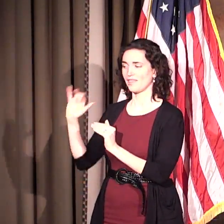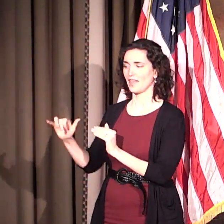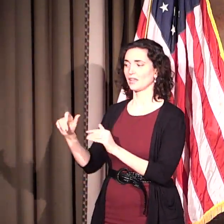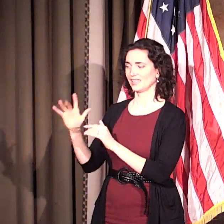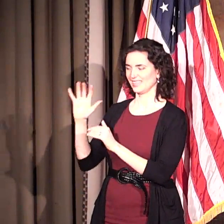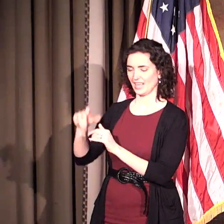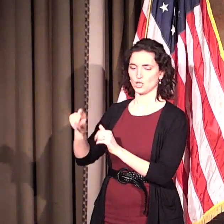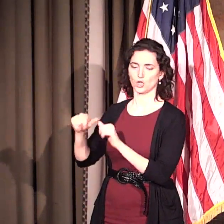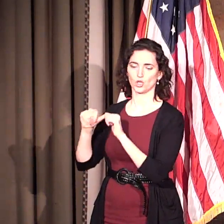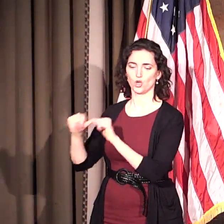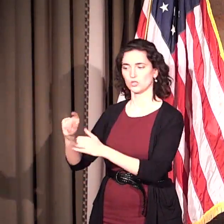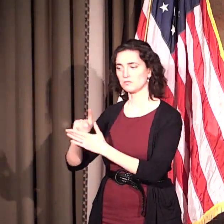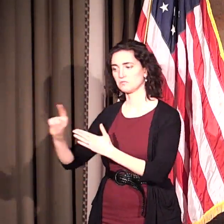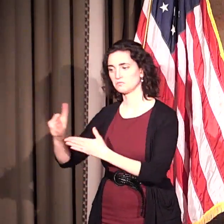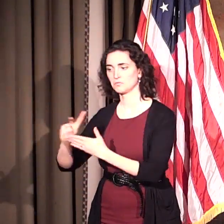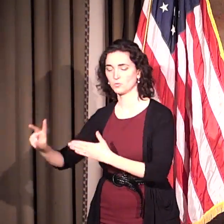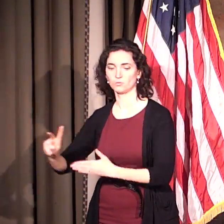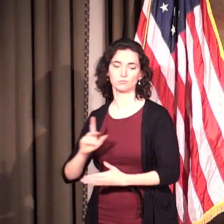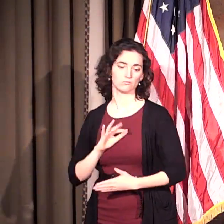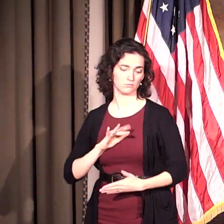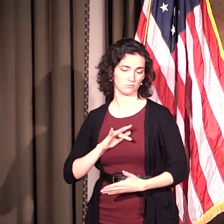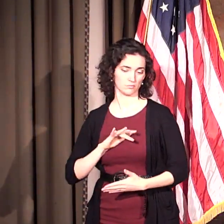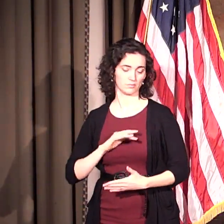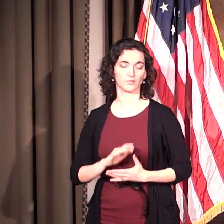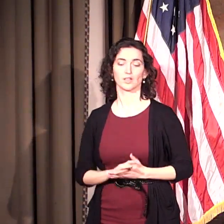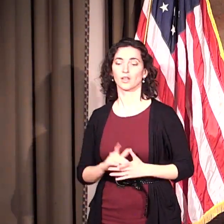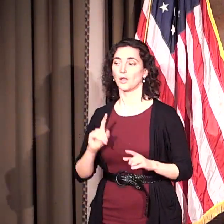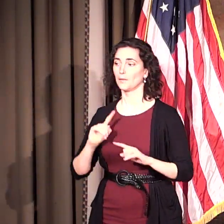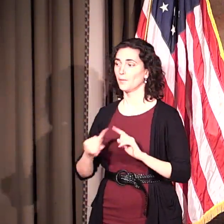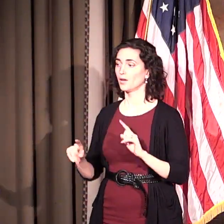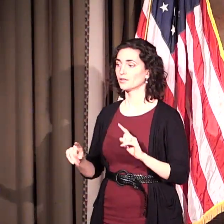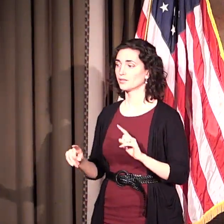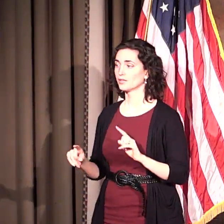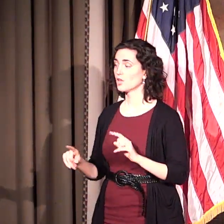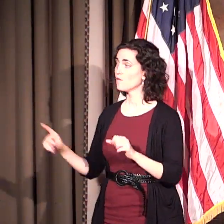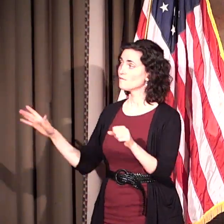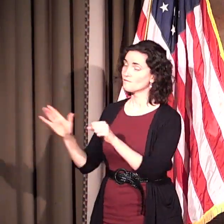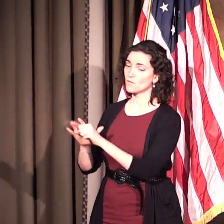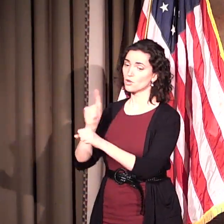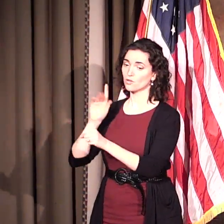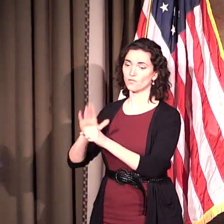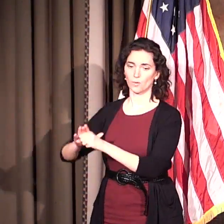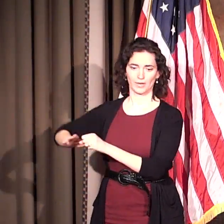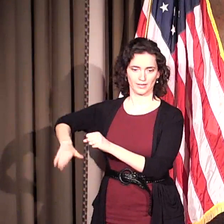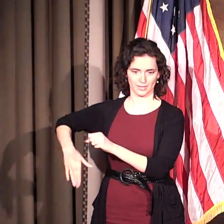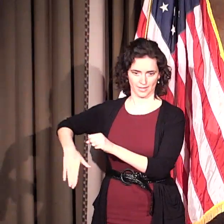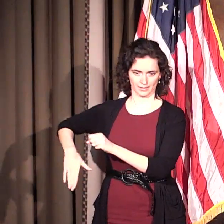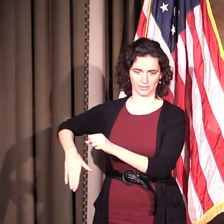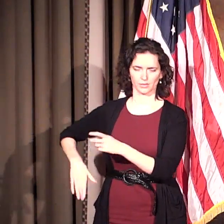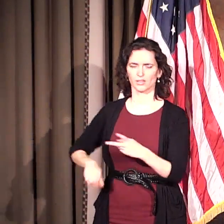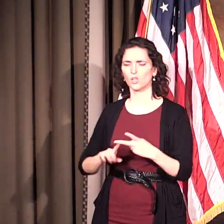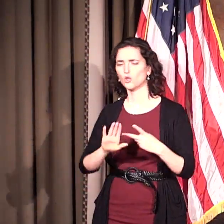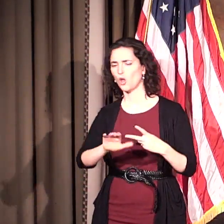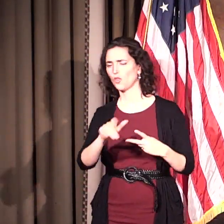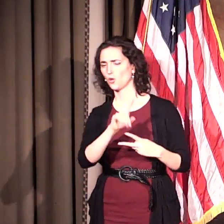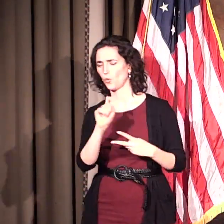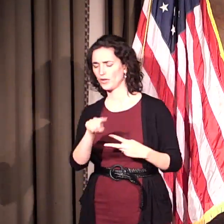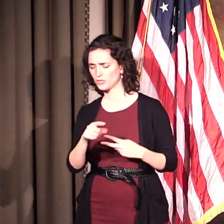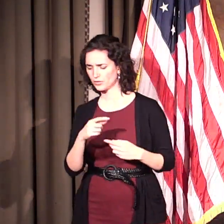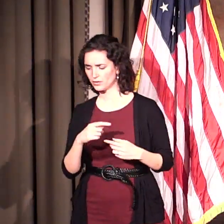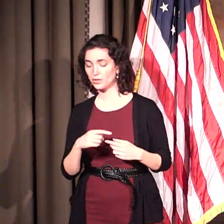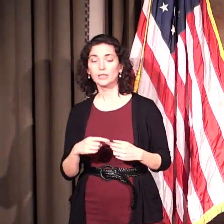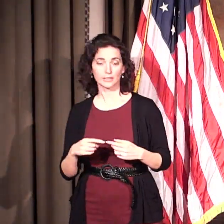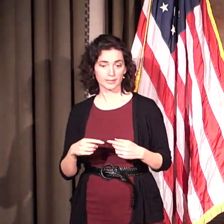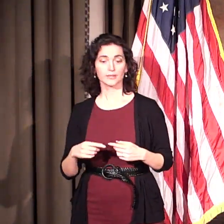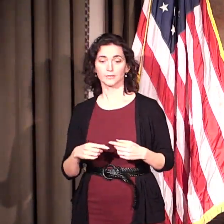for the next few weeks, which is encouraging. It just hasn't been 100% confirmed for us. And to the other question, I do. I mean,